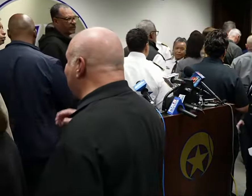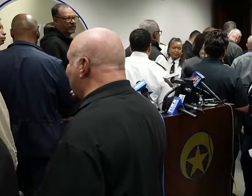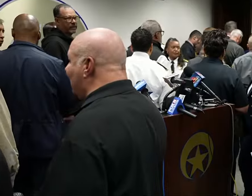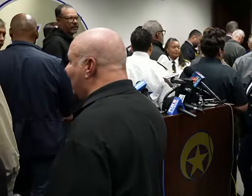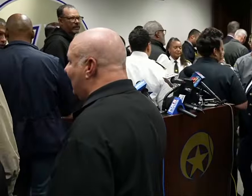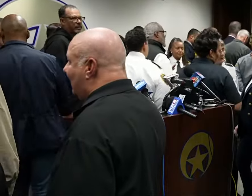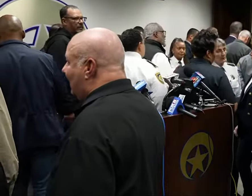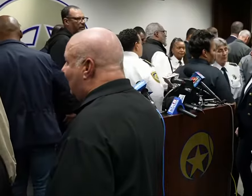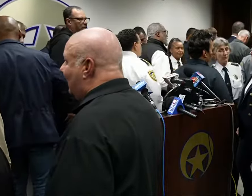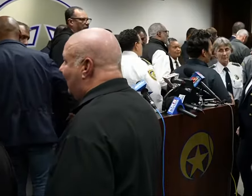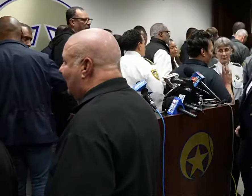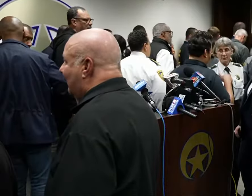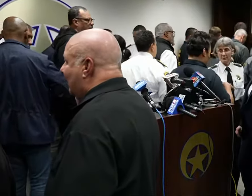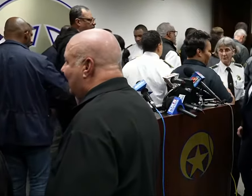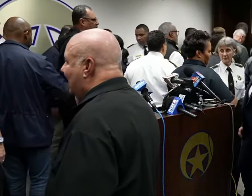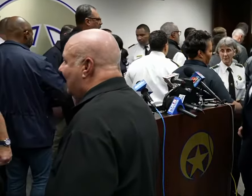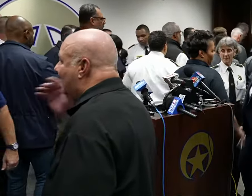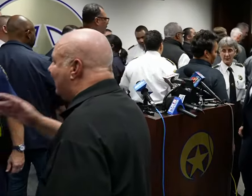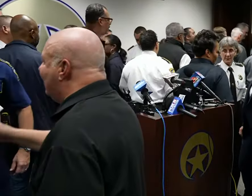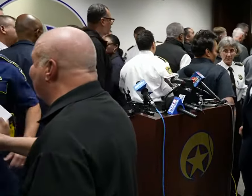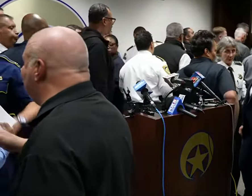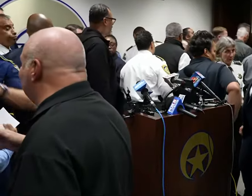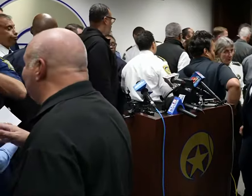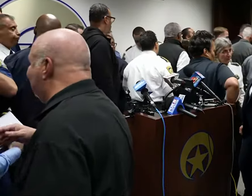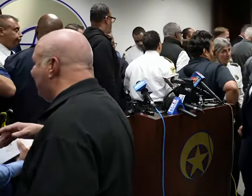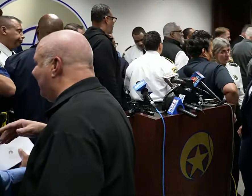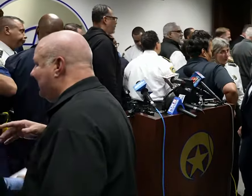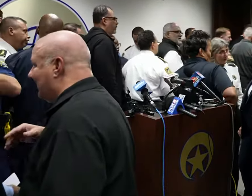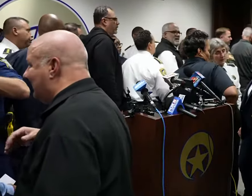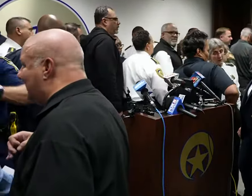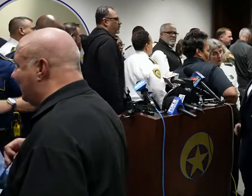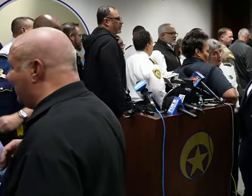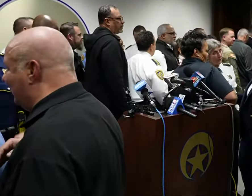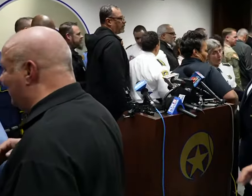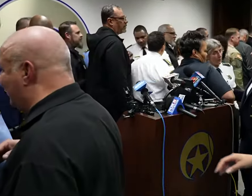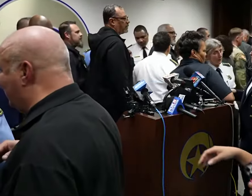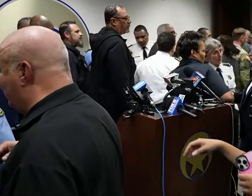It's all good. I yield to the same thing.